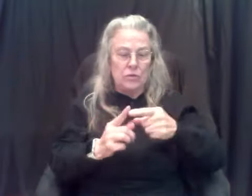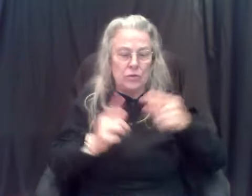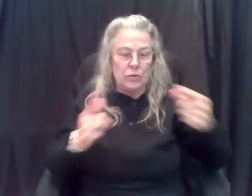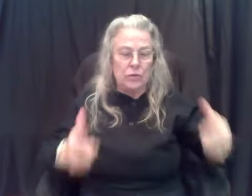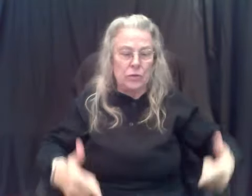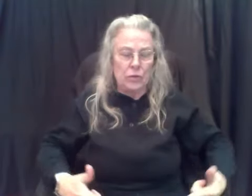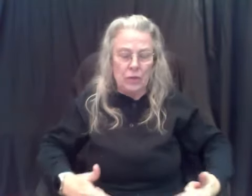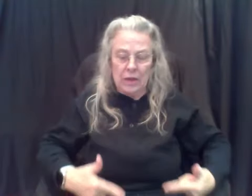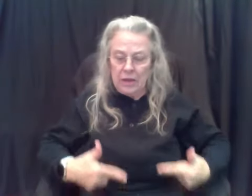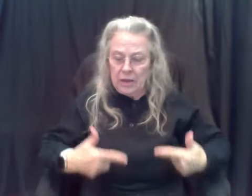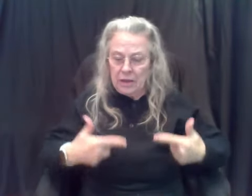live